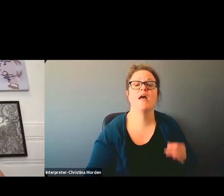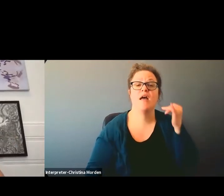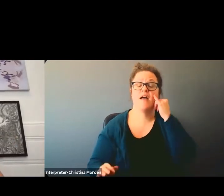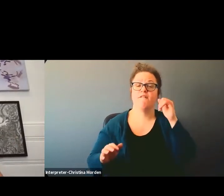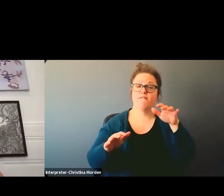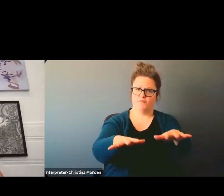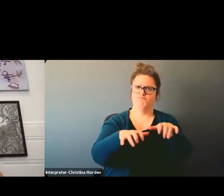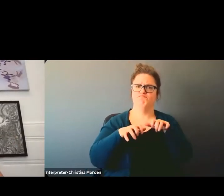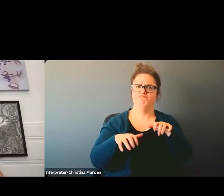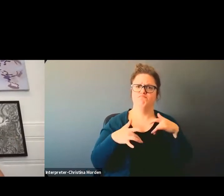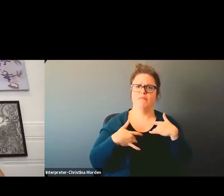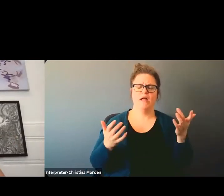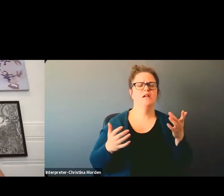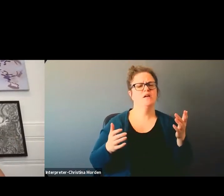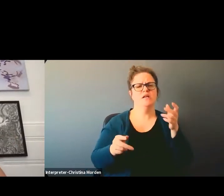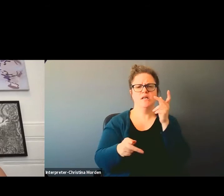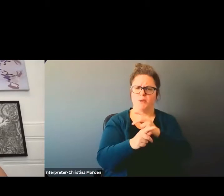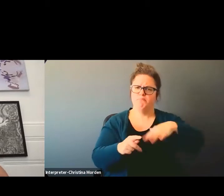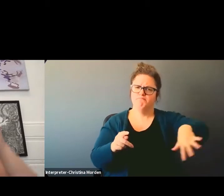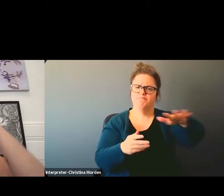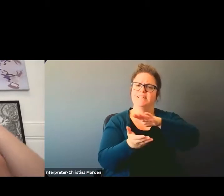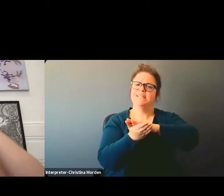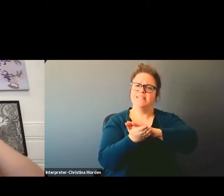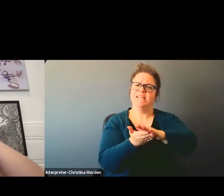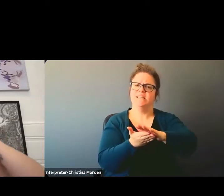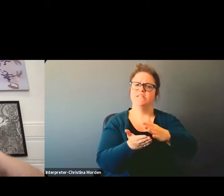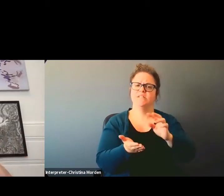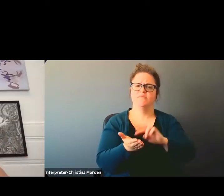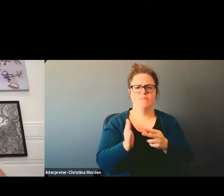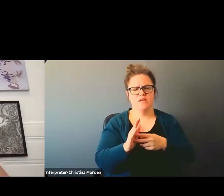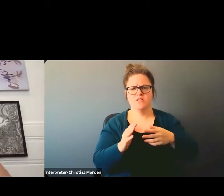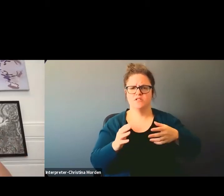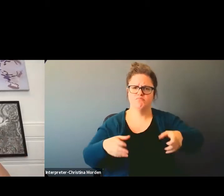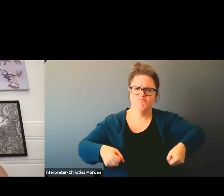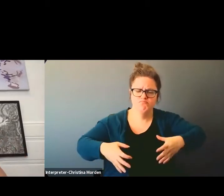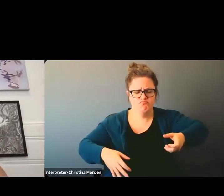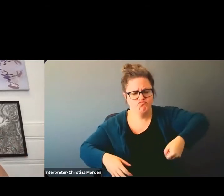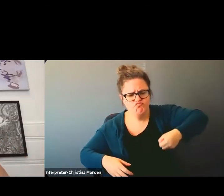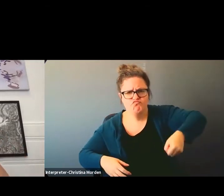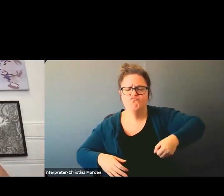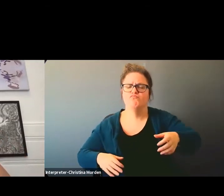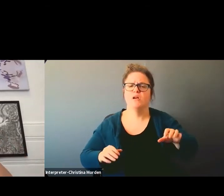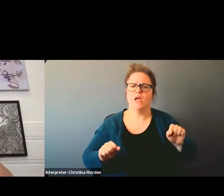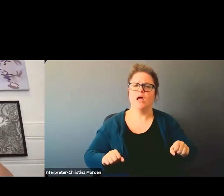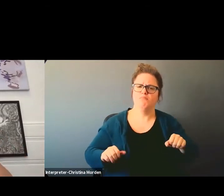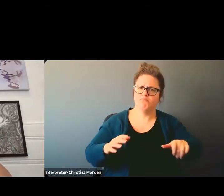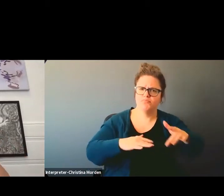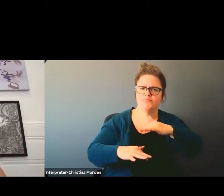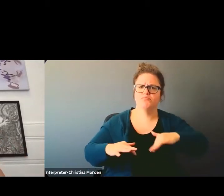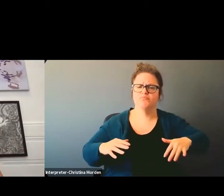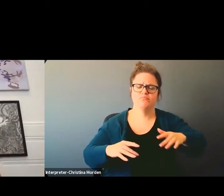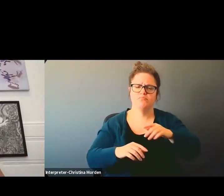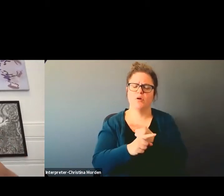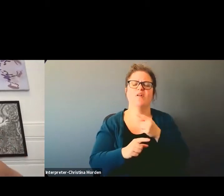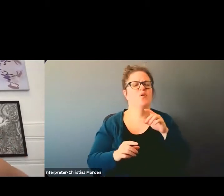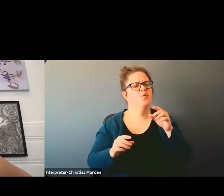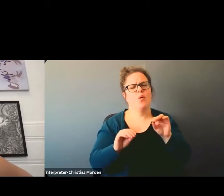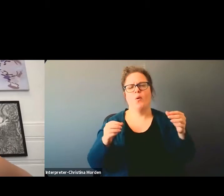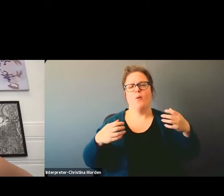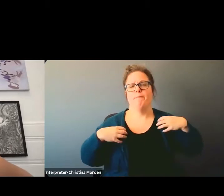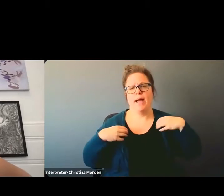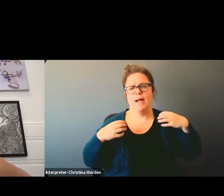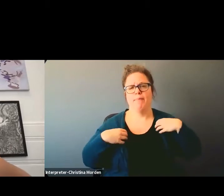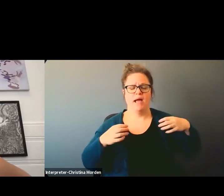with limited mobility can really navigate the area. So make sure there's no backpacks in the aisles and that sort of thing. It's